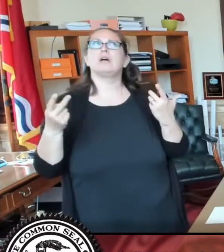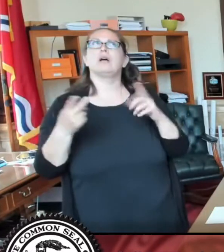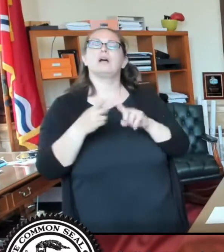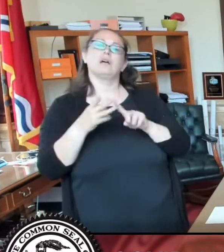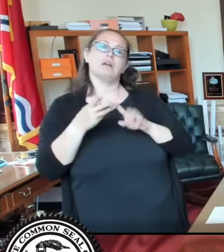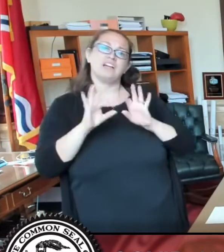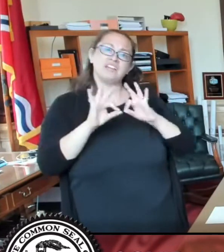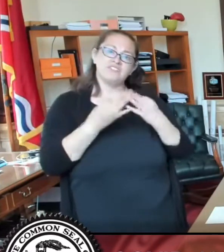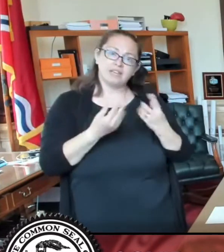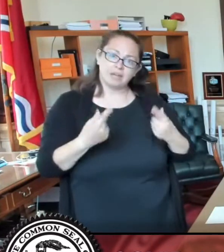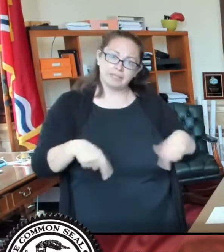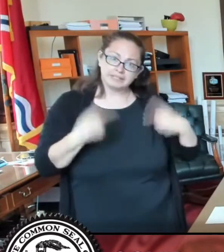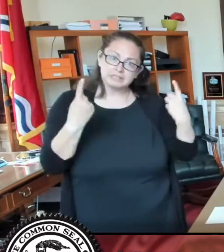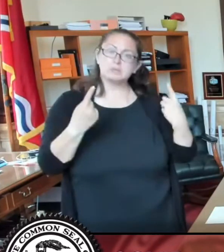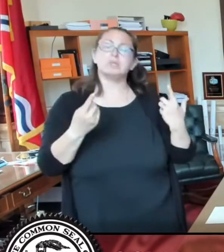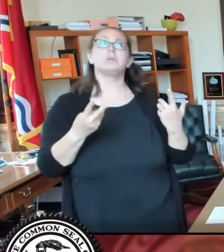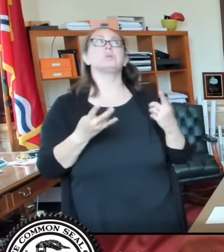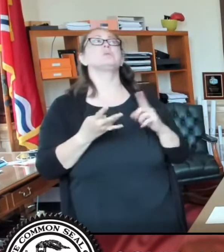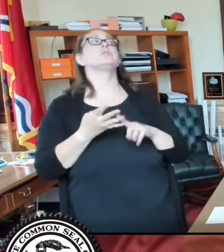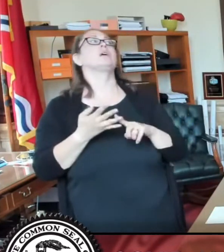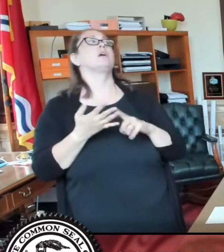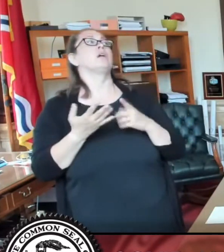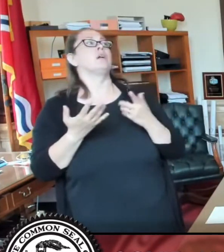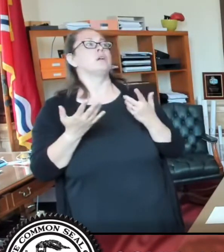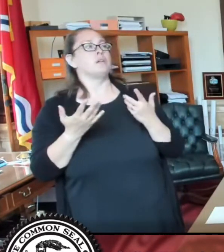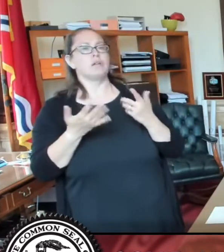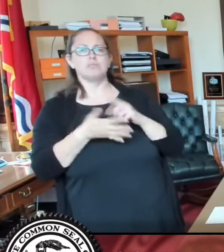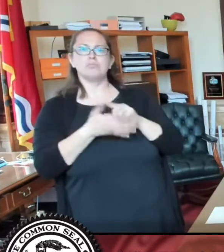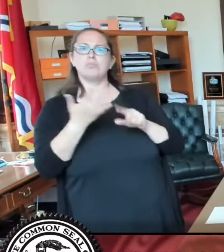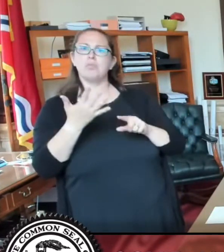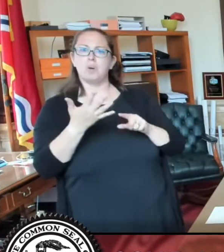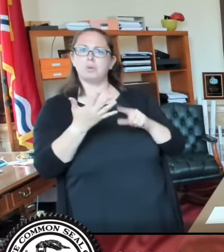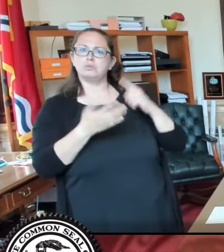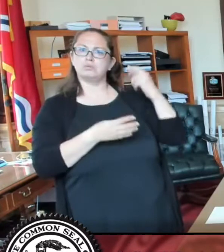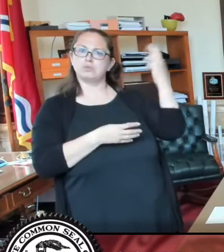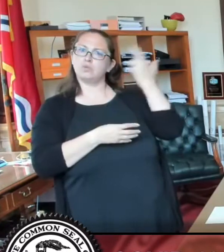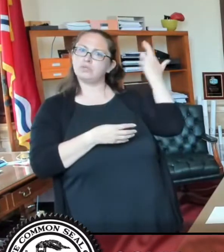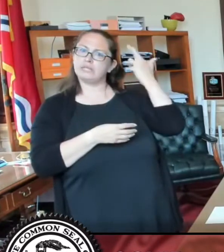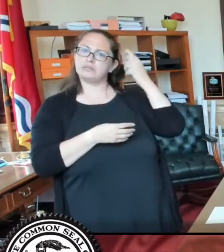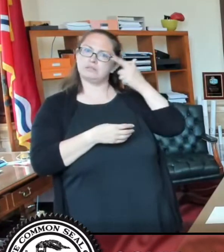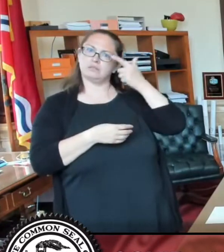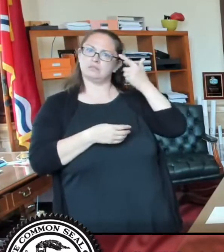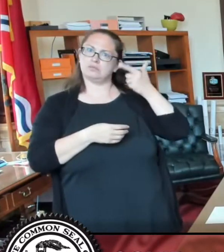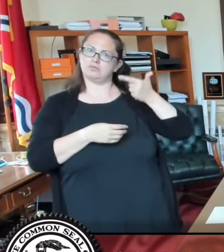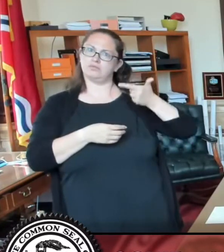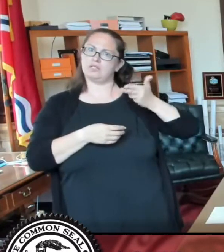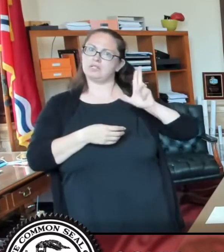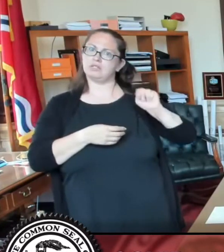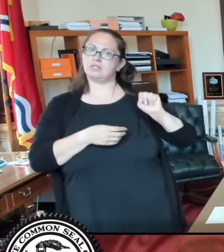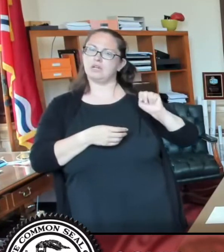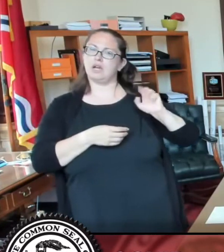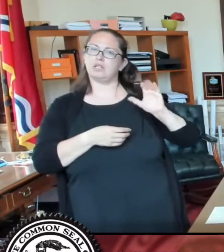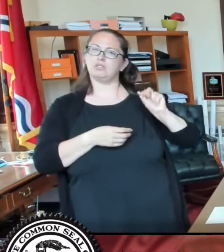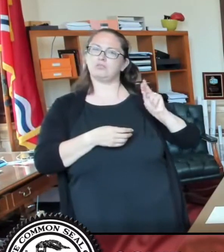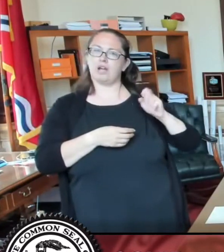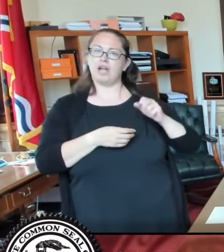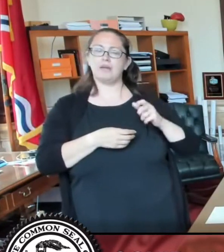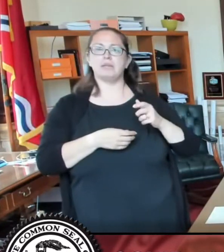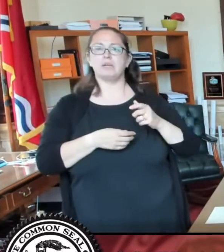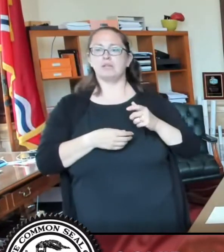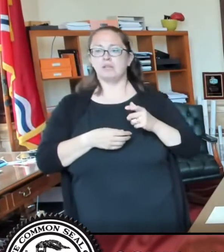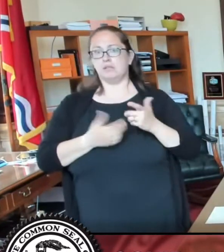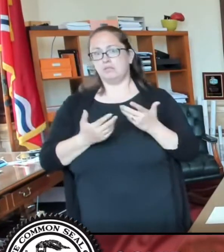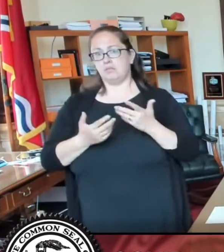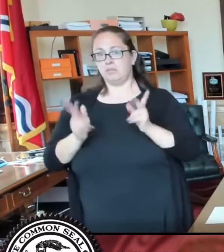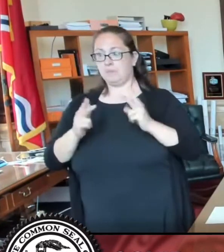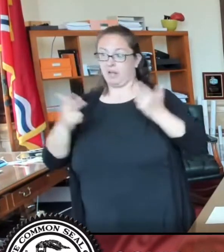family disputes. Those are the primary reasons for gun crimes, settling your differences with guns versus